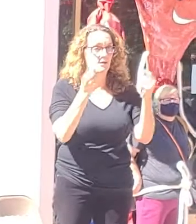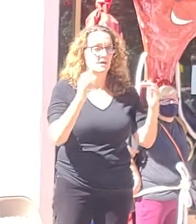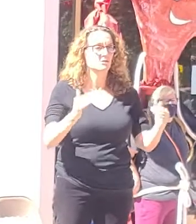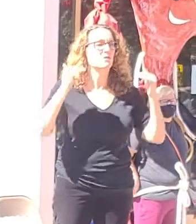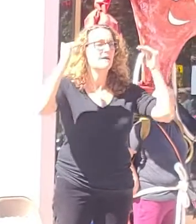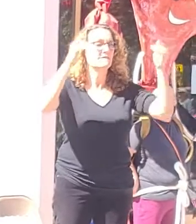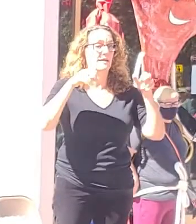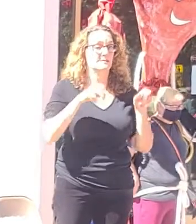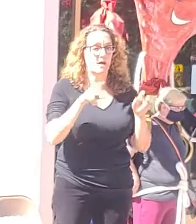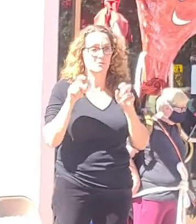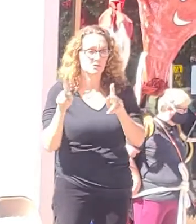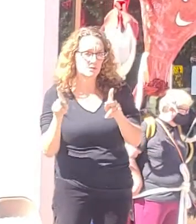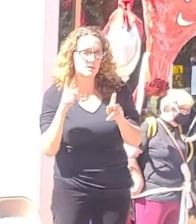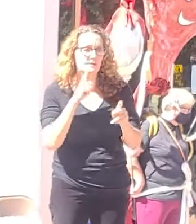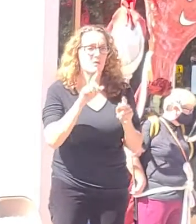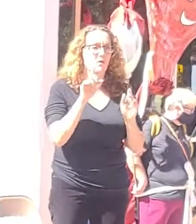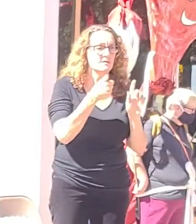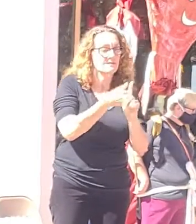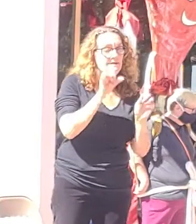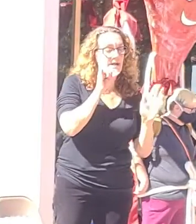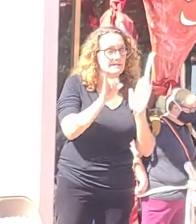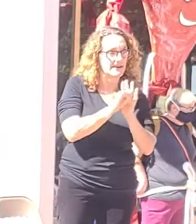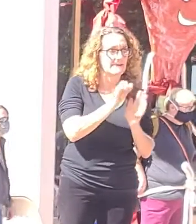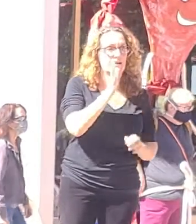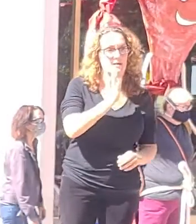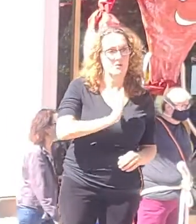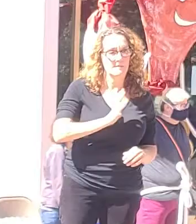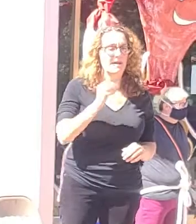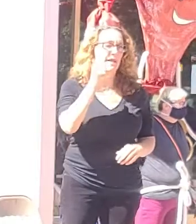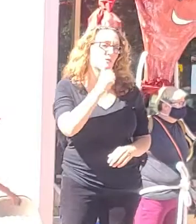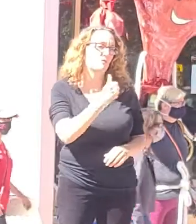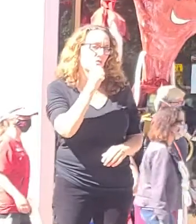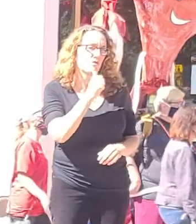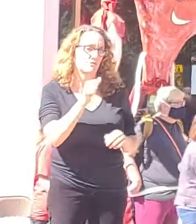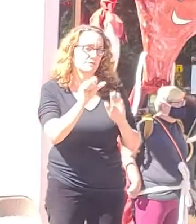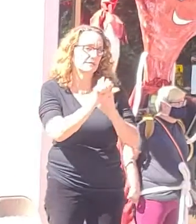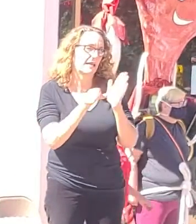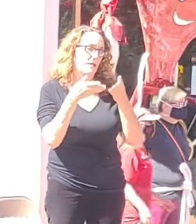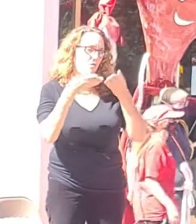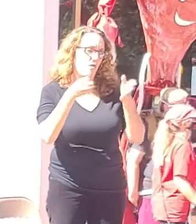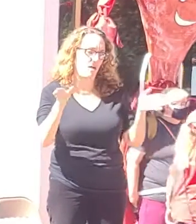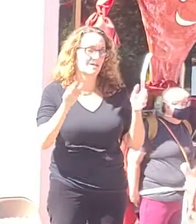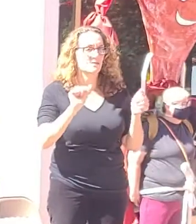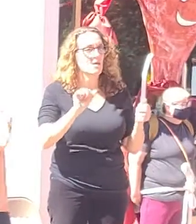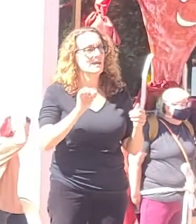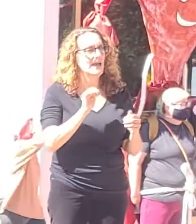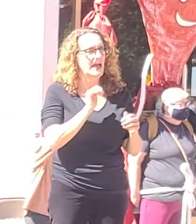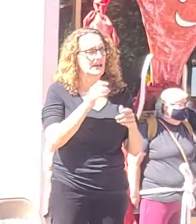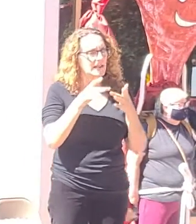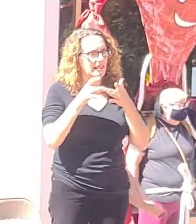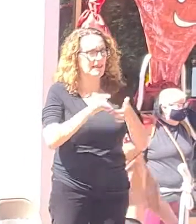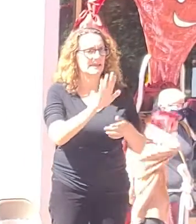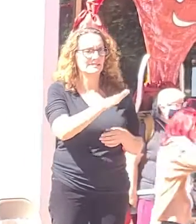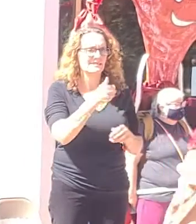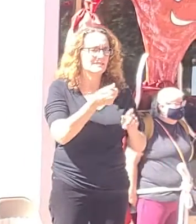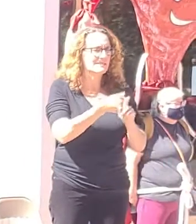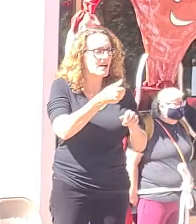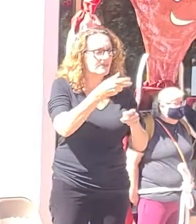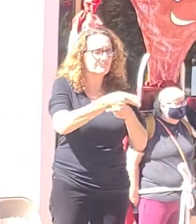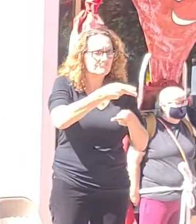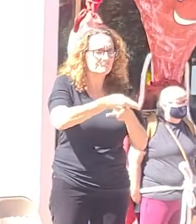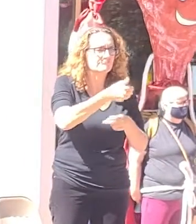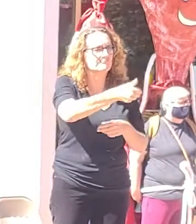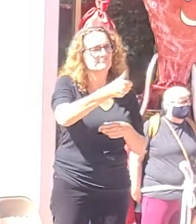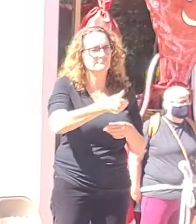advance opportunities for self-identifying women and girls statewide so they can lead self-sufficient, healthy, and